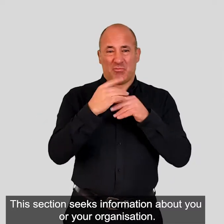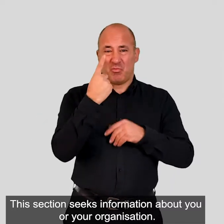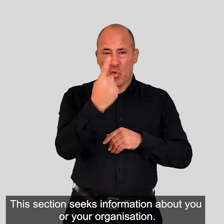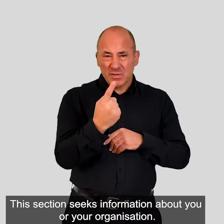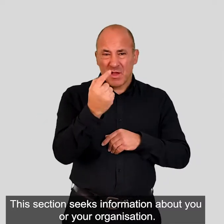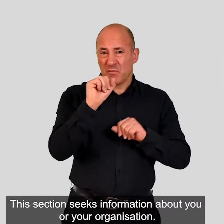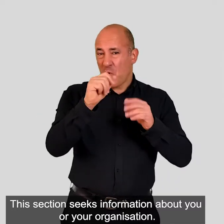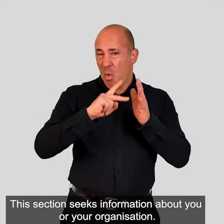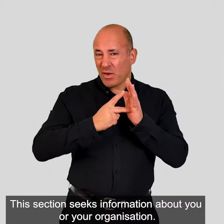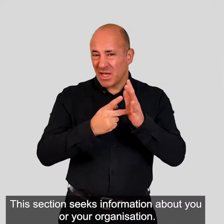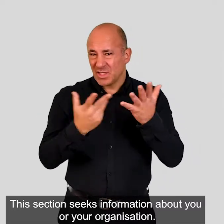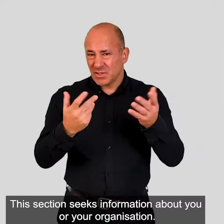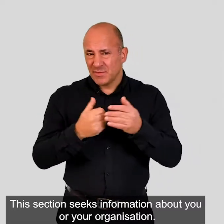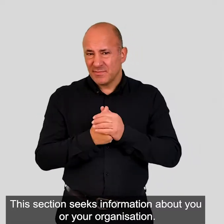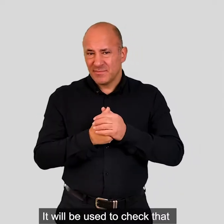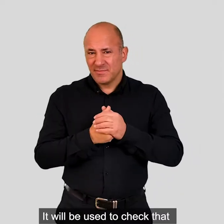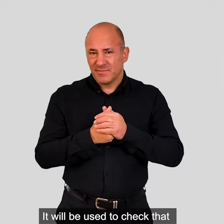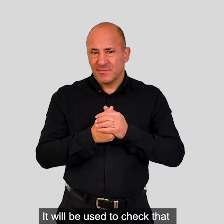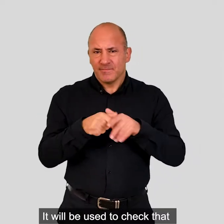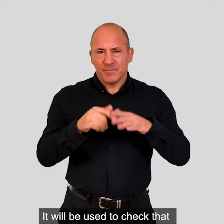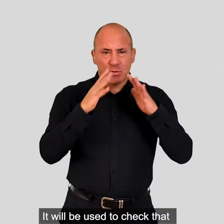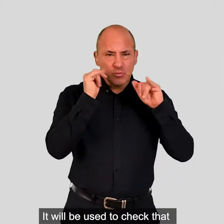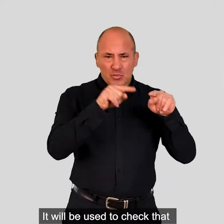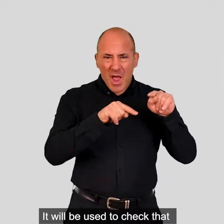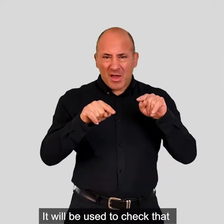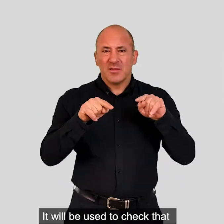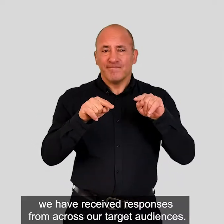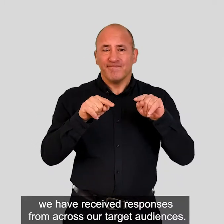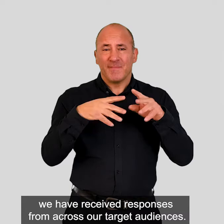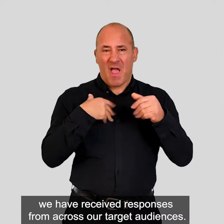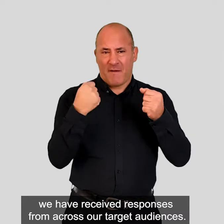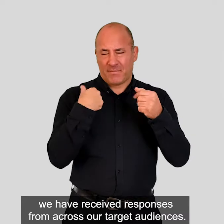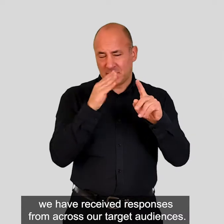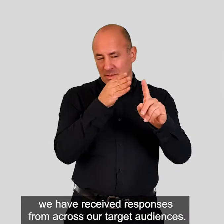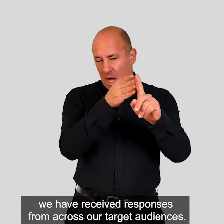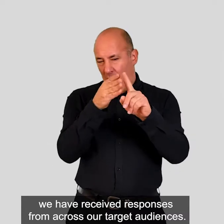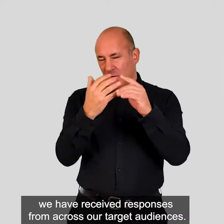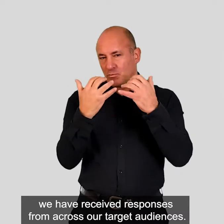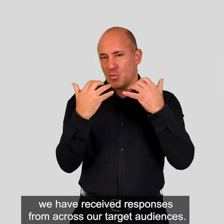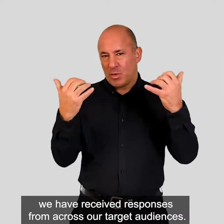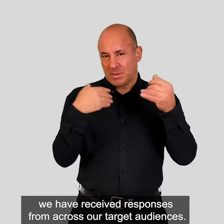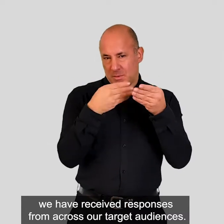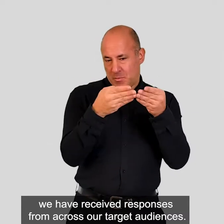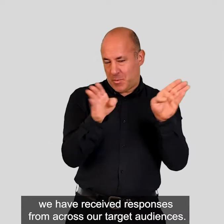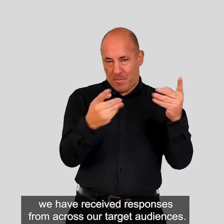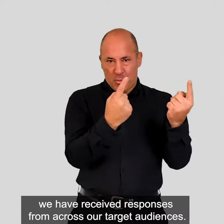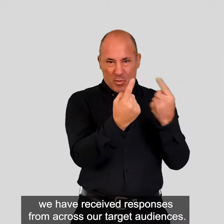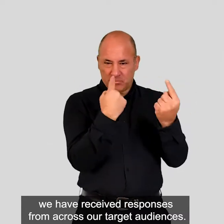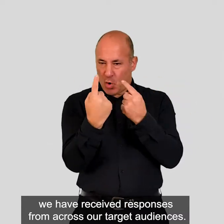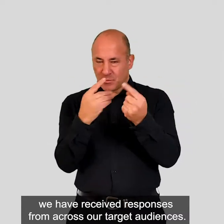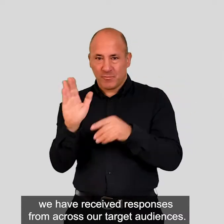or your organization. It will be used to check that we have received responses from across our target